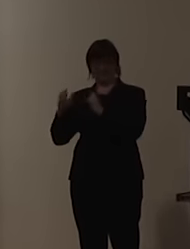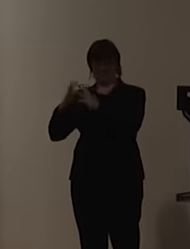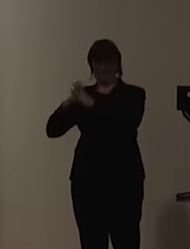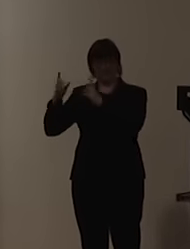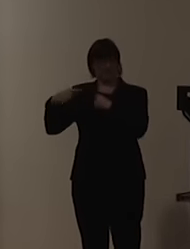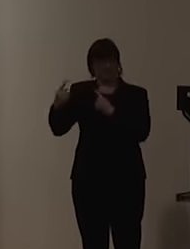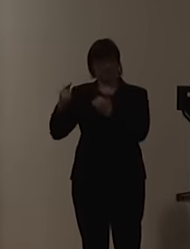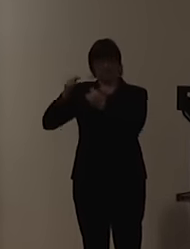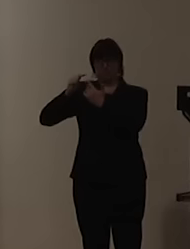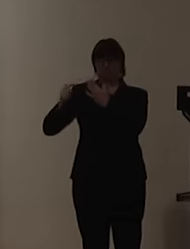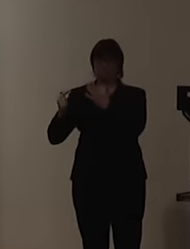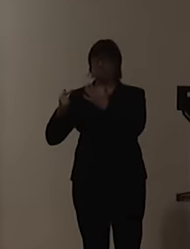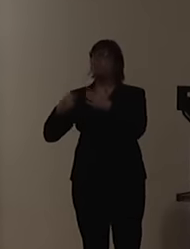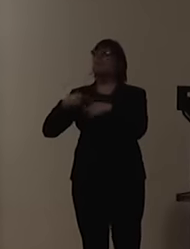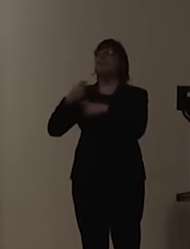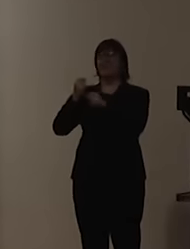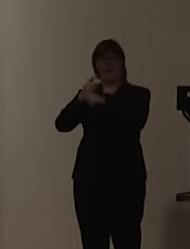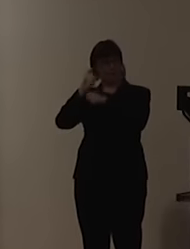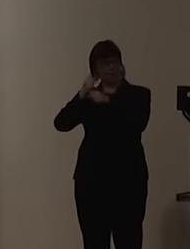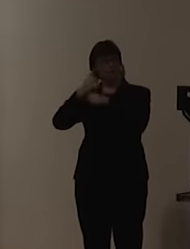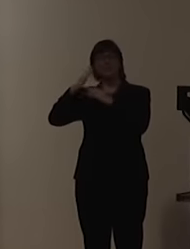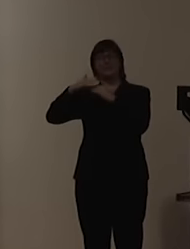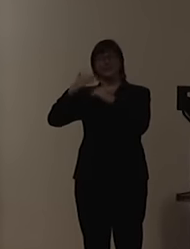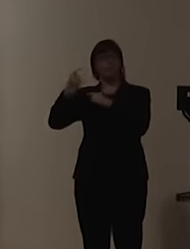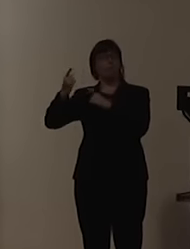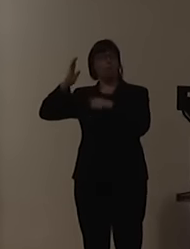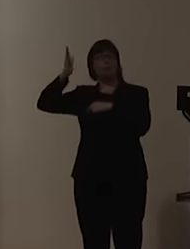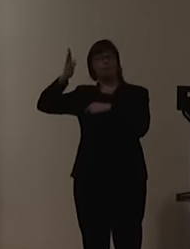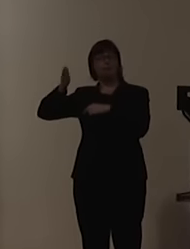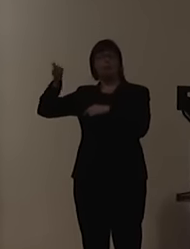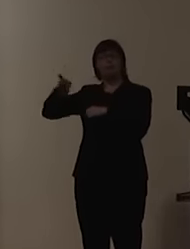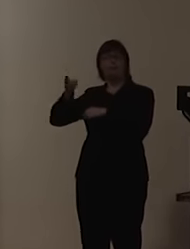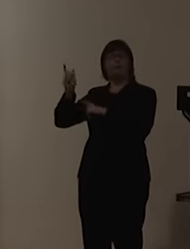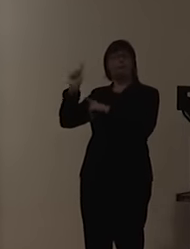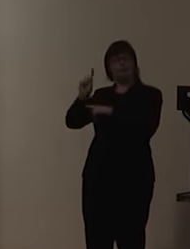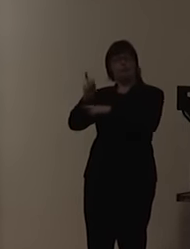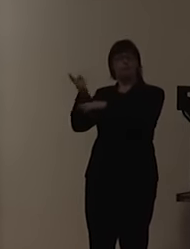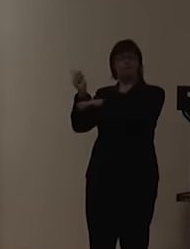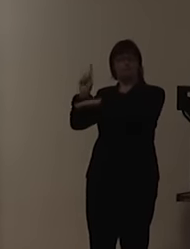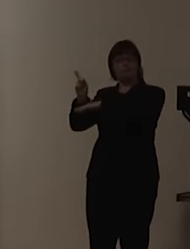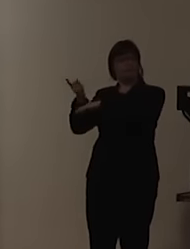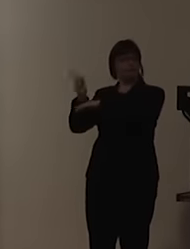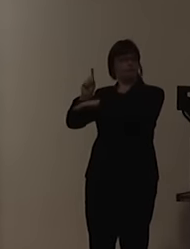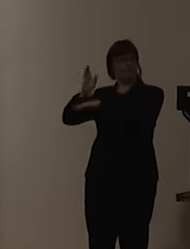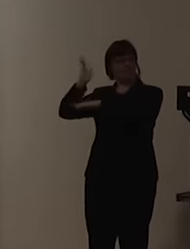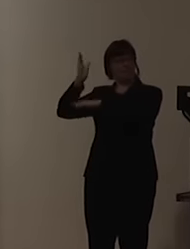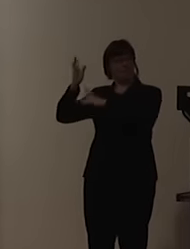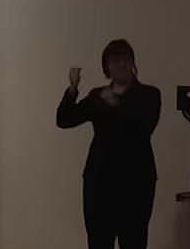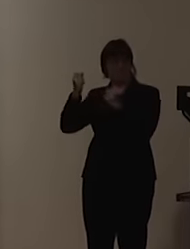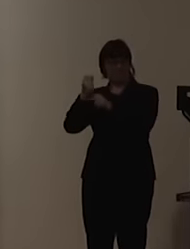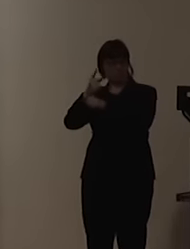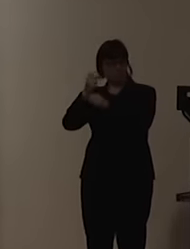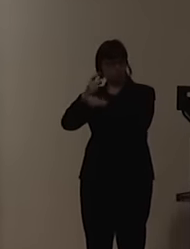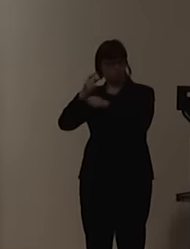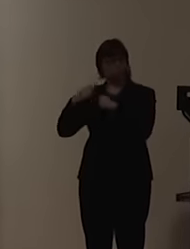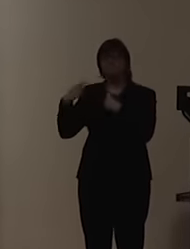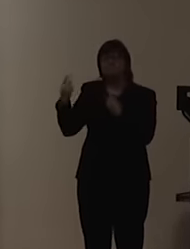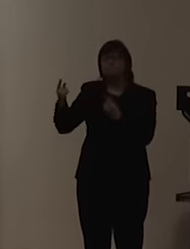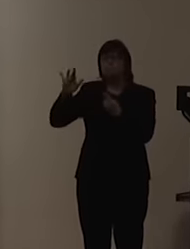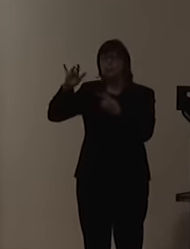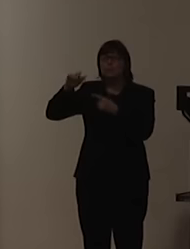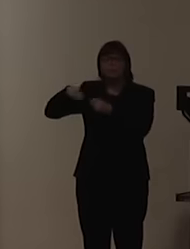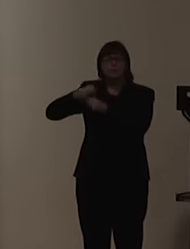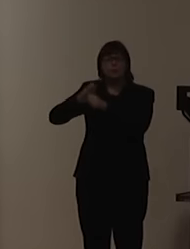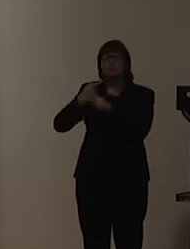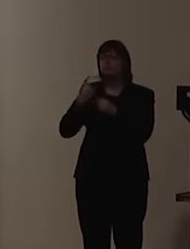of General Studies presents at least one guest lecturer or performer each year. Over the past 25 years, we've enjoyed